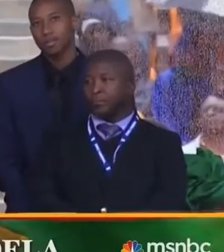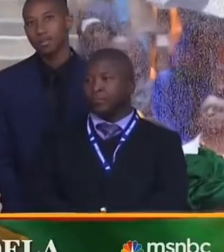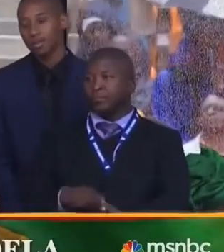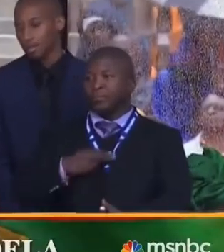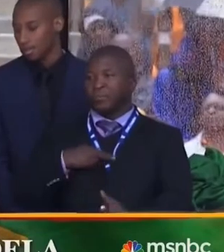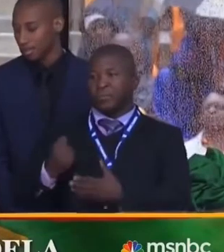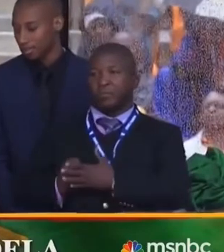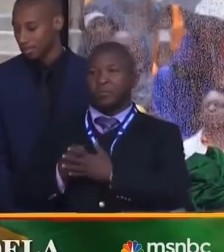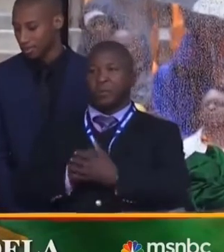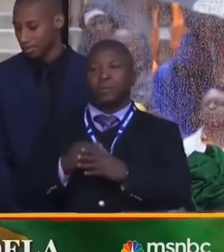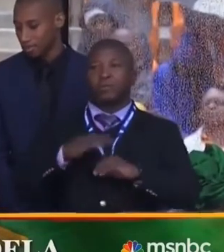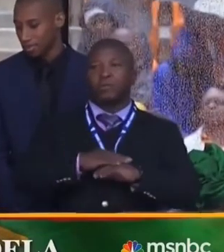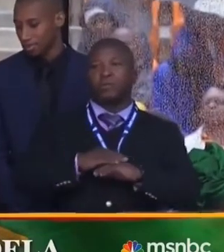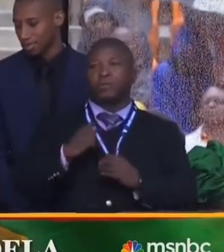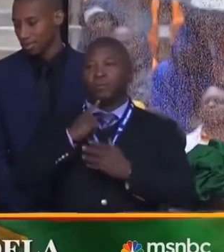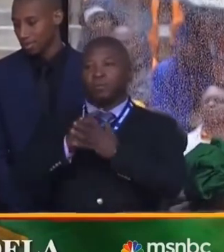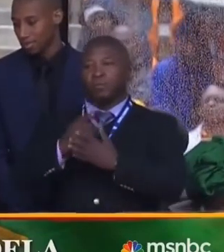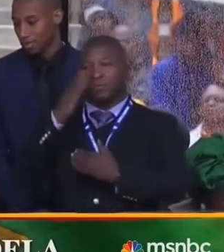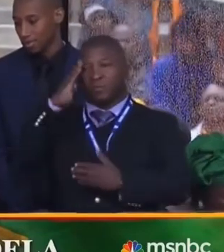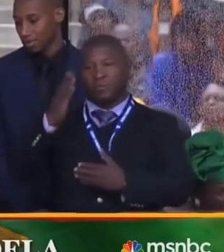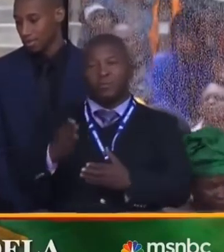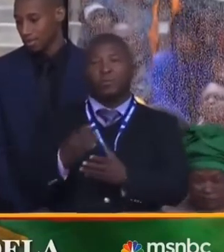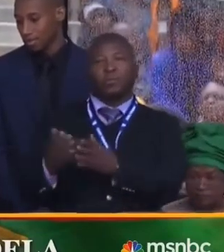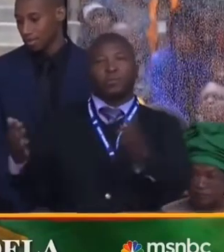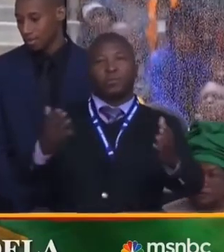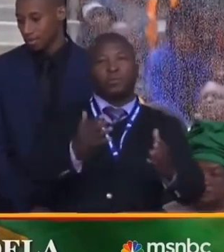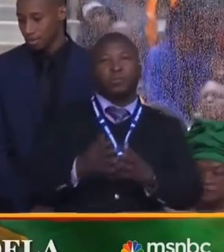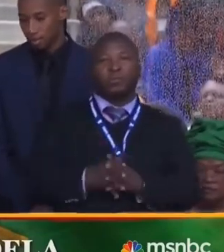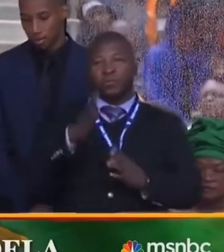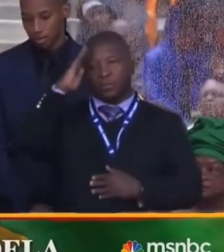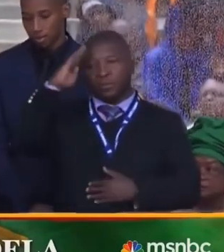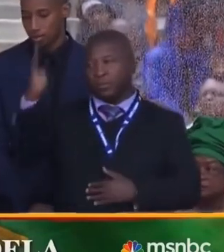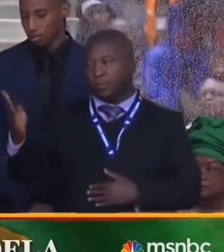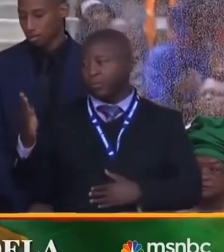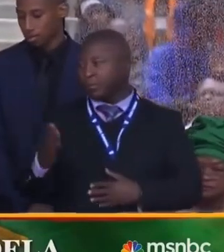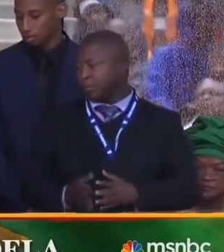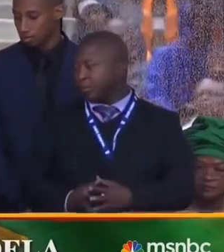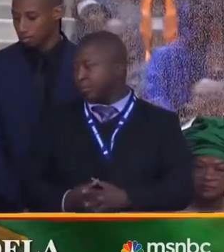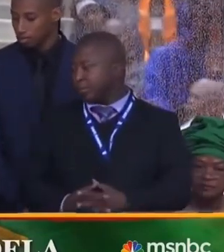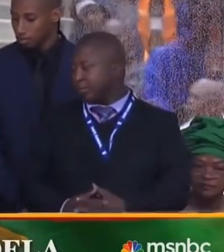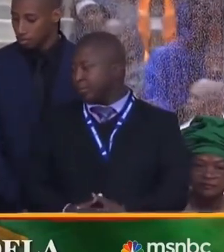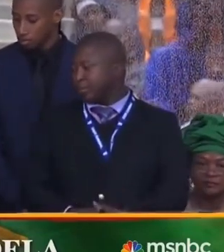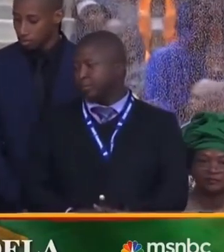the family, I would like to thank all I support basic salutations. Thank salutations.